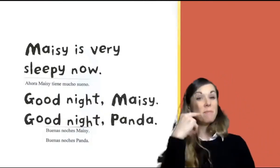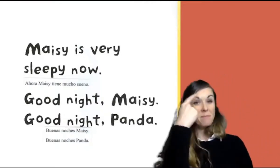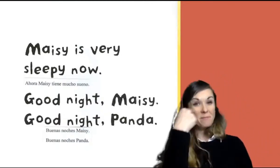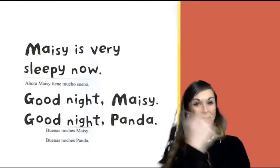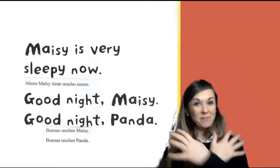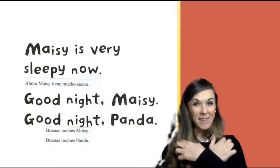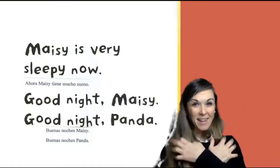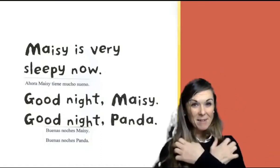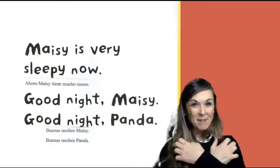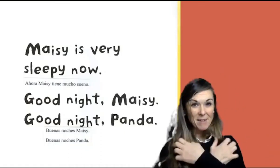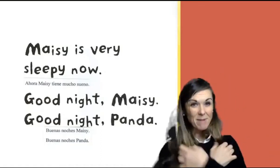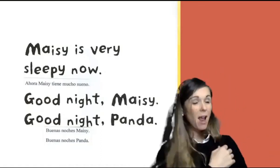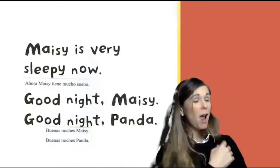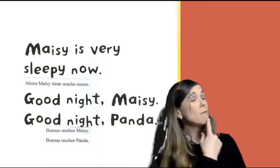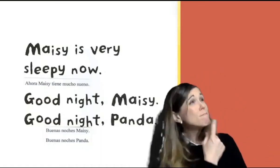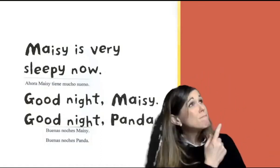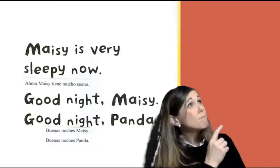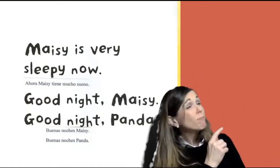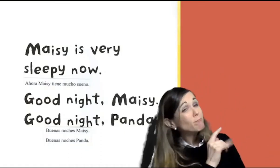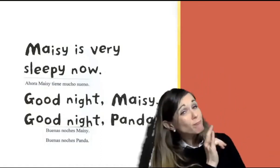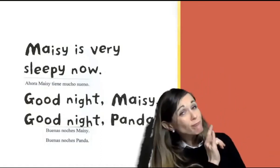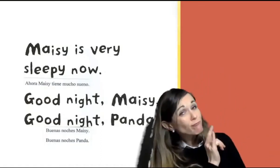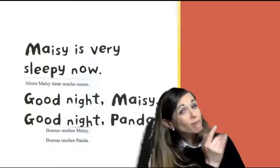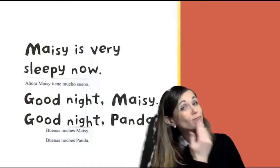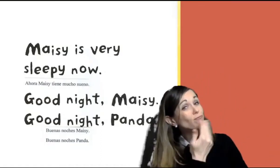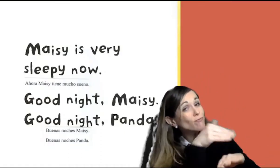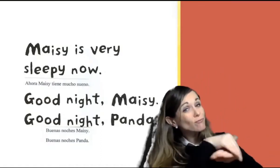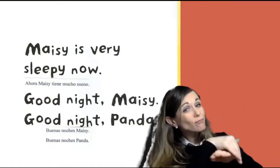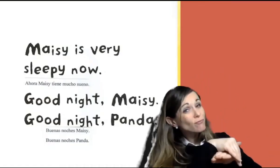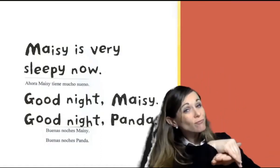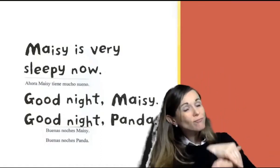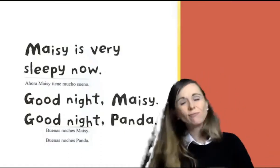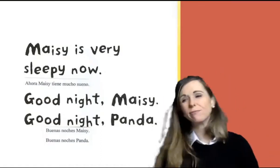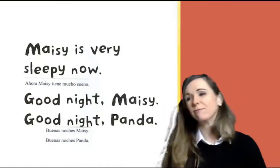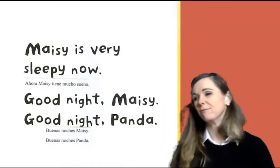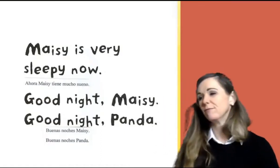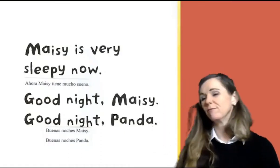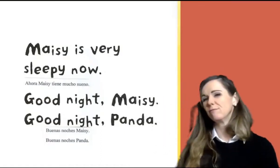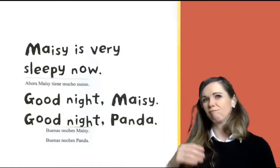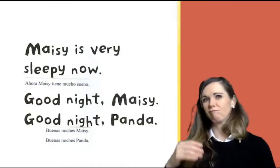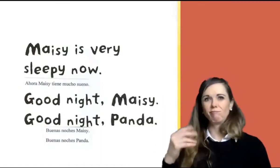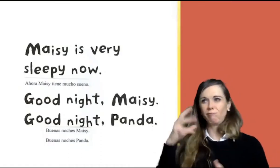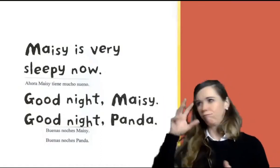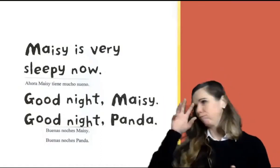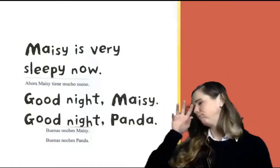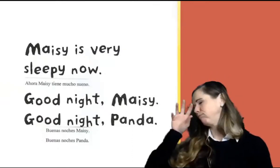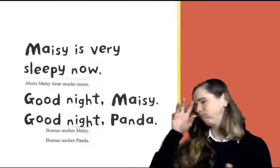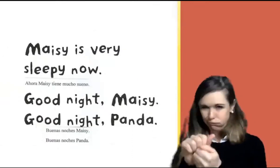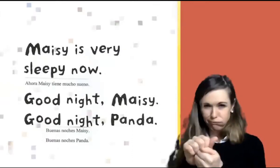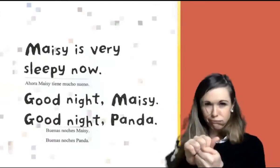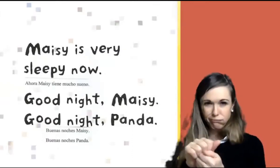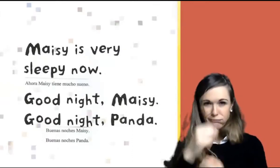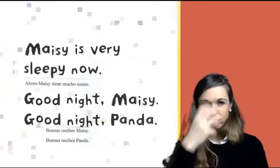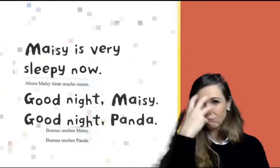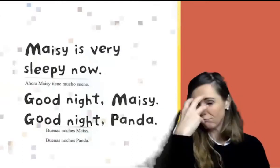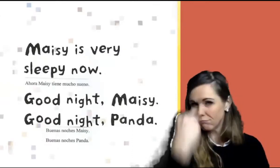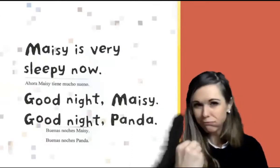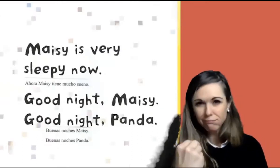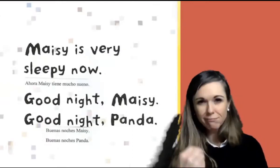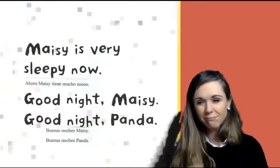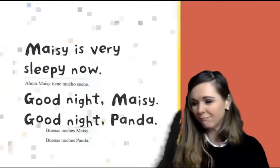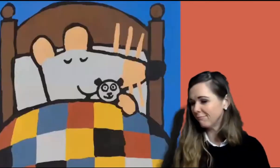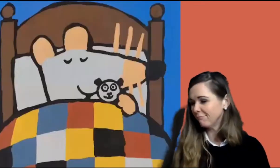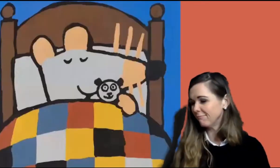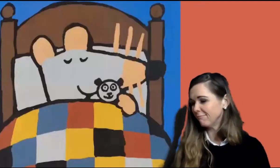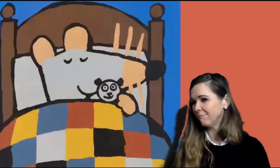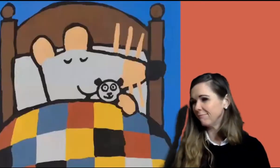you." Panda tells Maisy, "I love you. Good night." And they pass out,